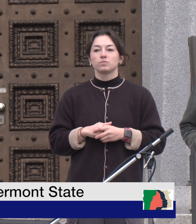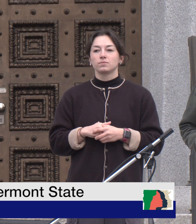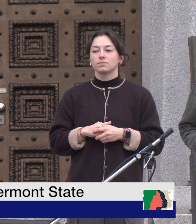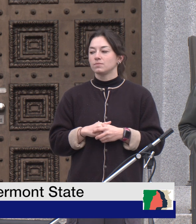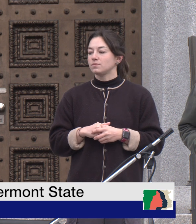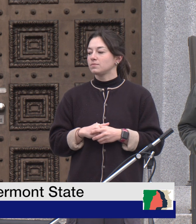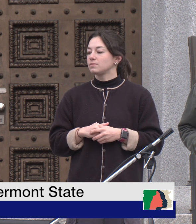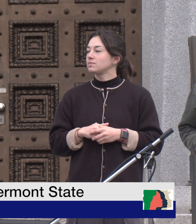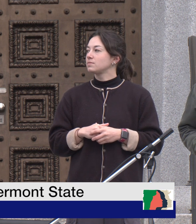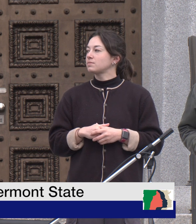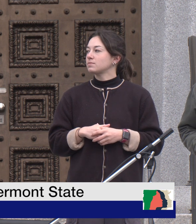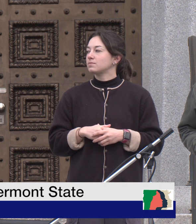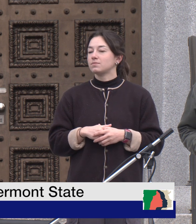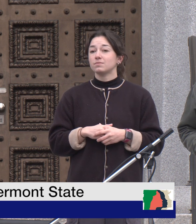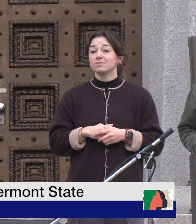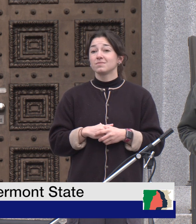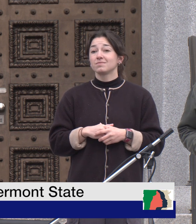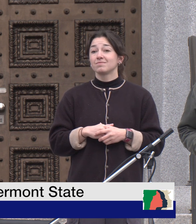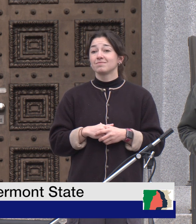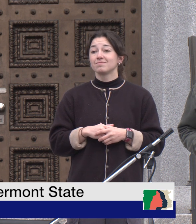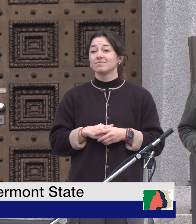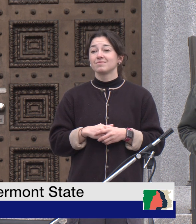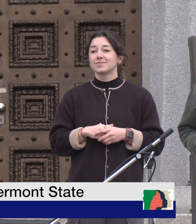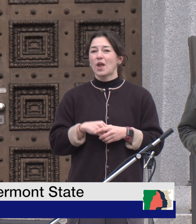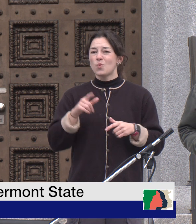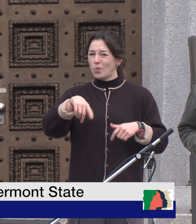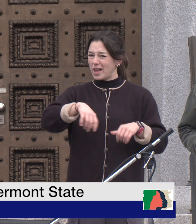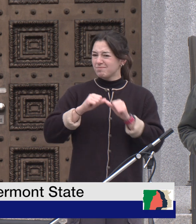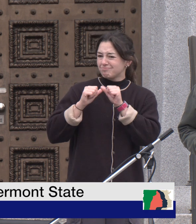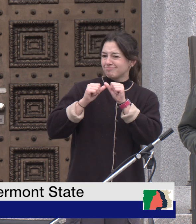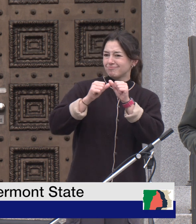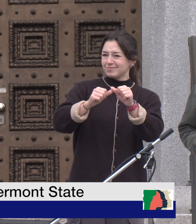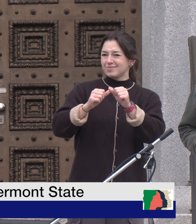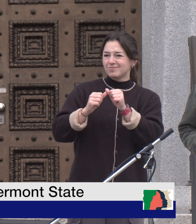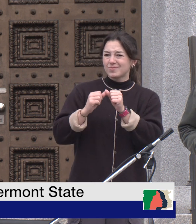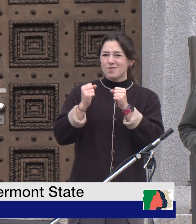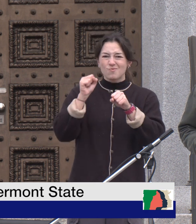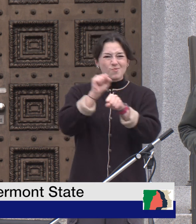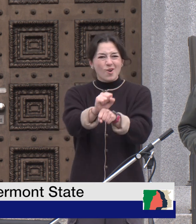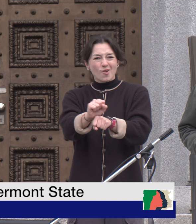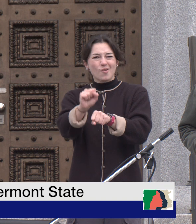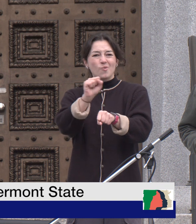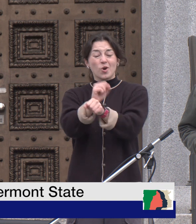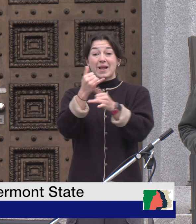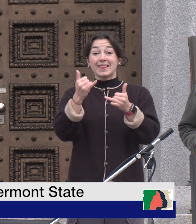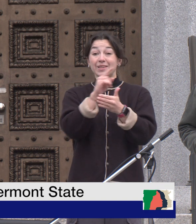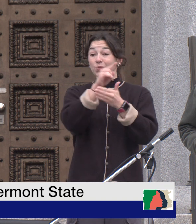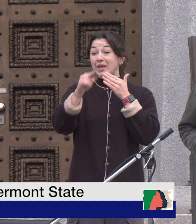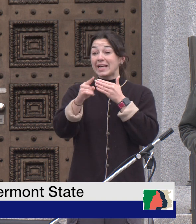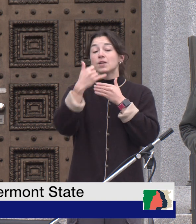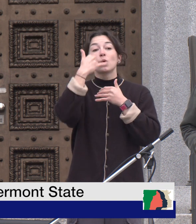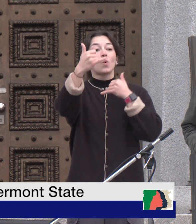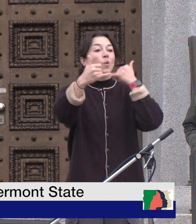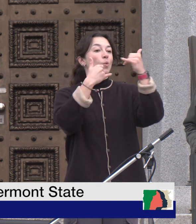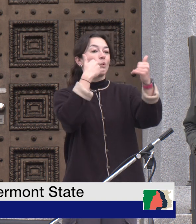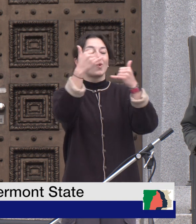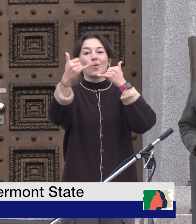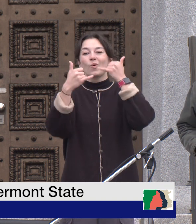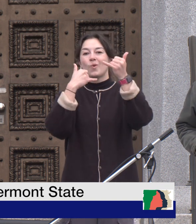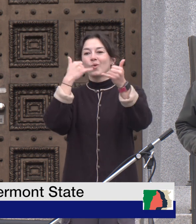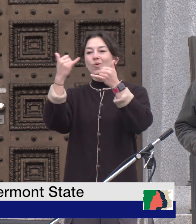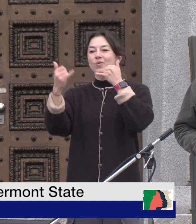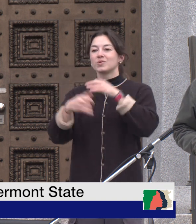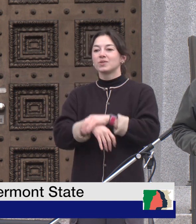And nothing will stop us. We're still going to make phone calls this weekend. We're still going to call